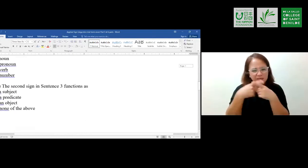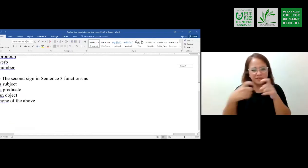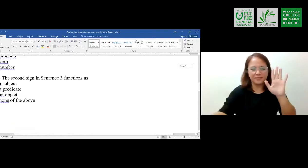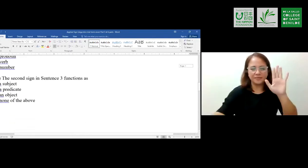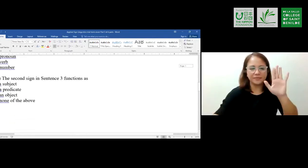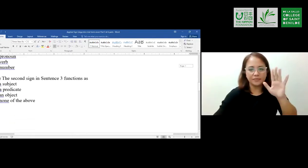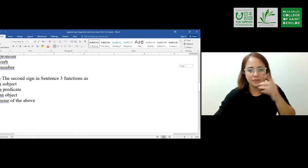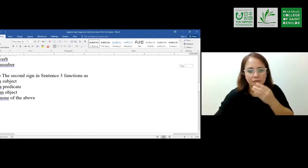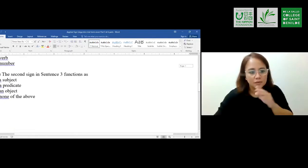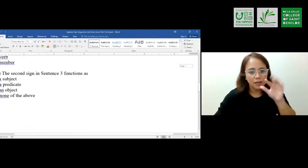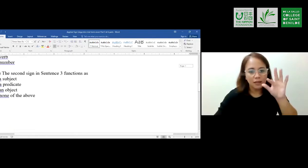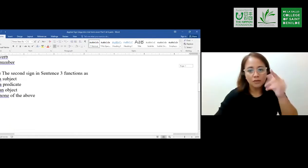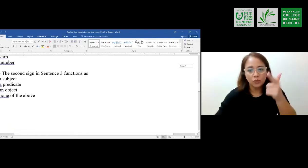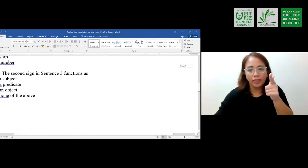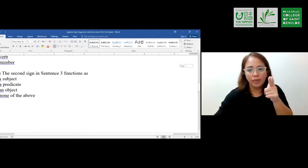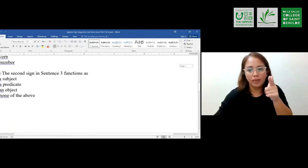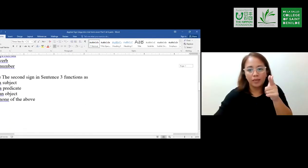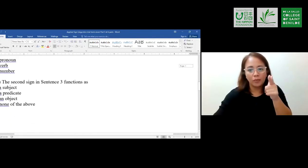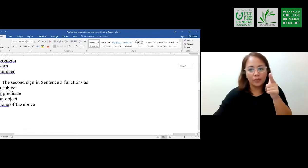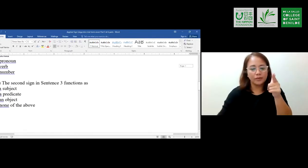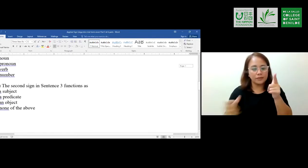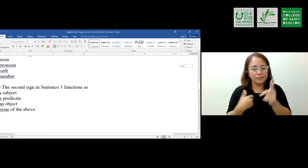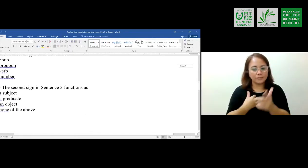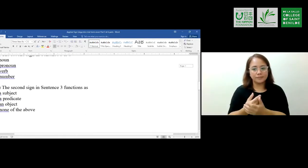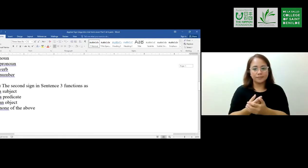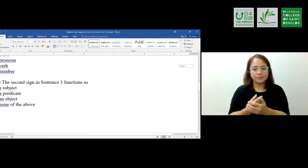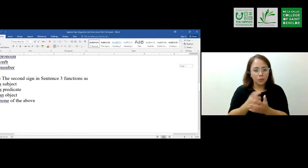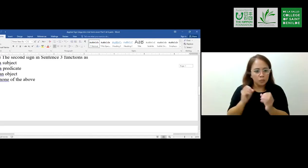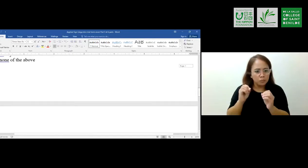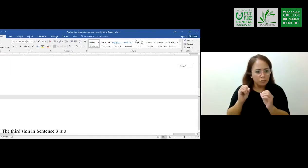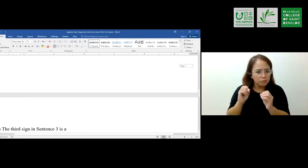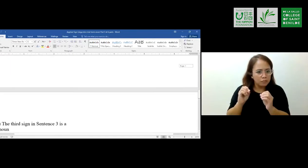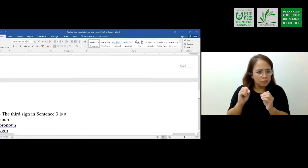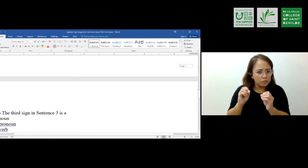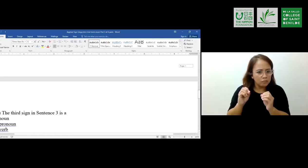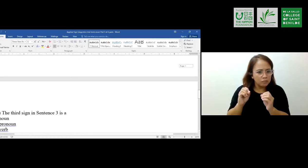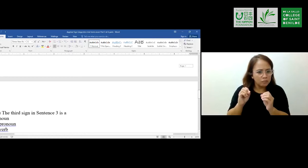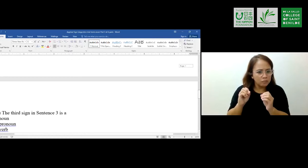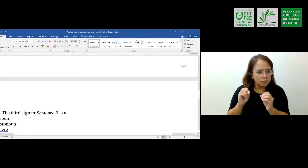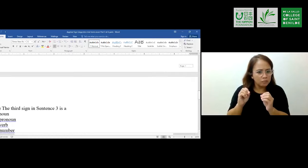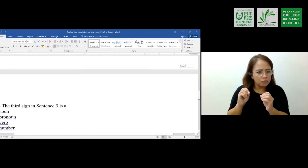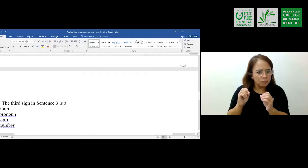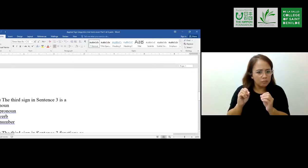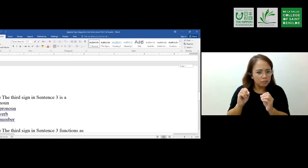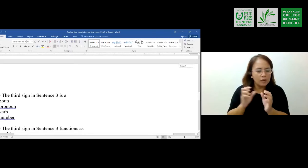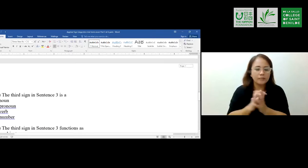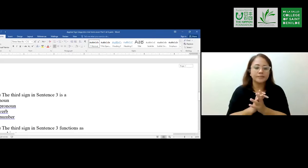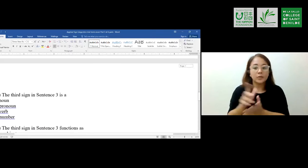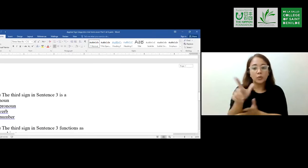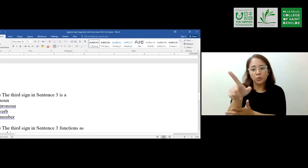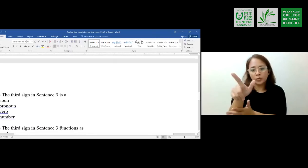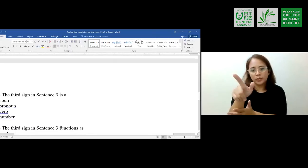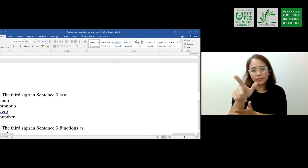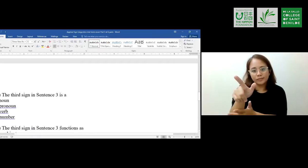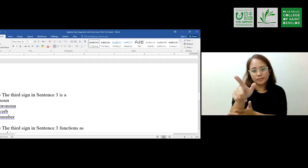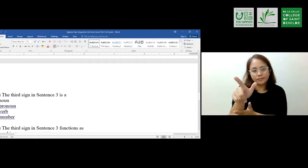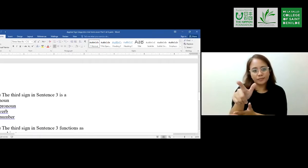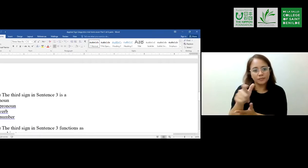20. This, whoops, sorry, no, that's okay. 21, the third sign in